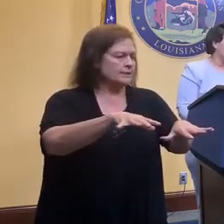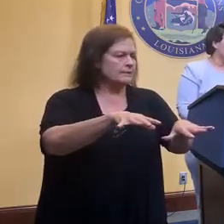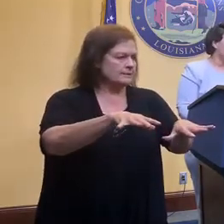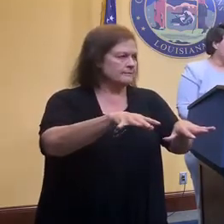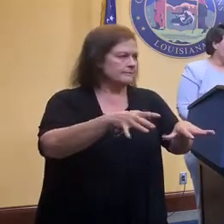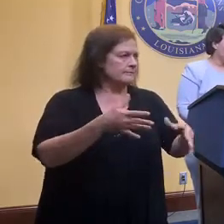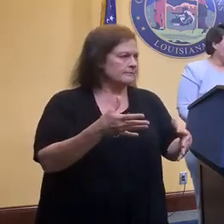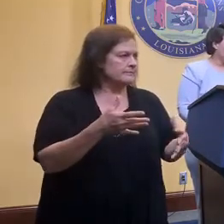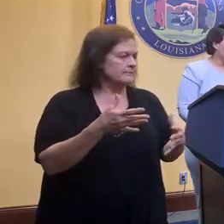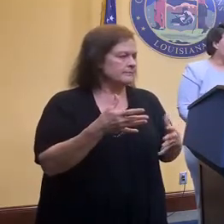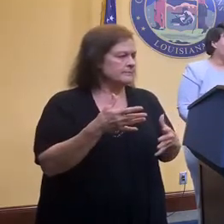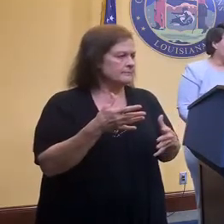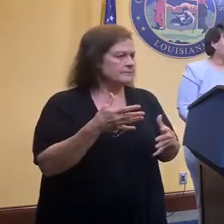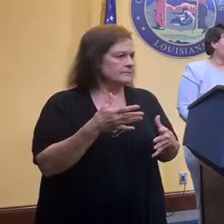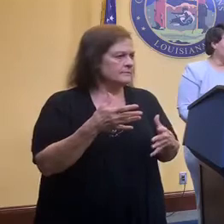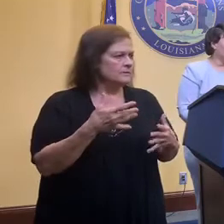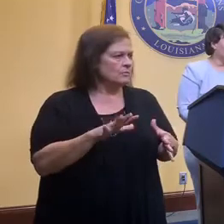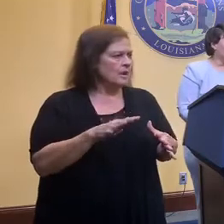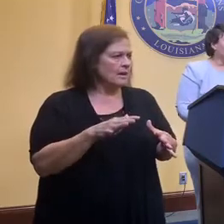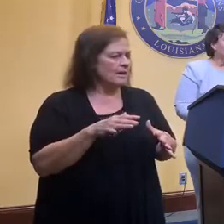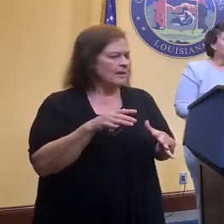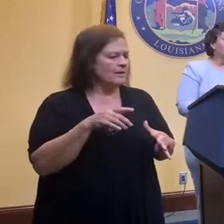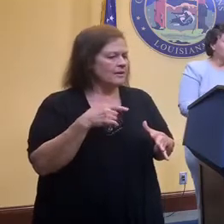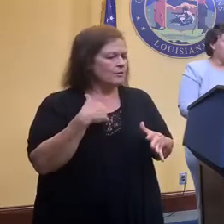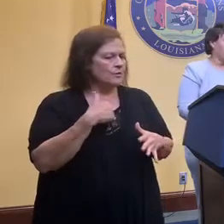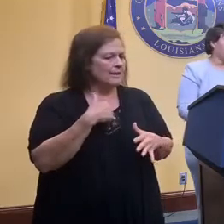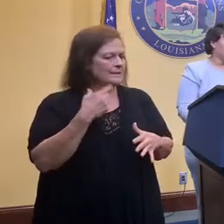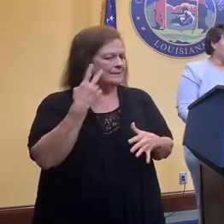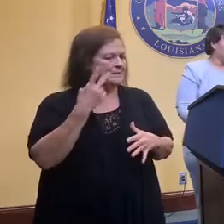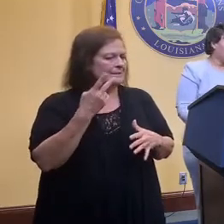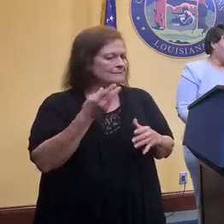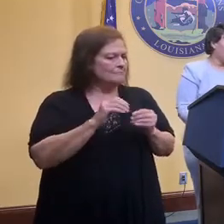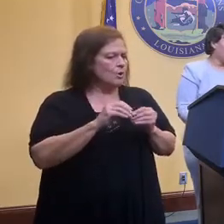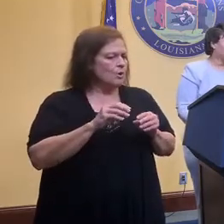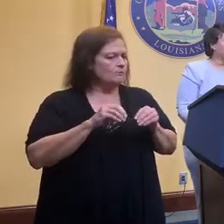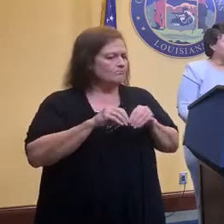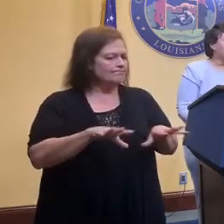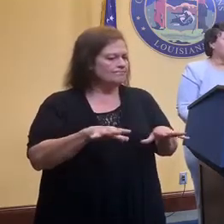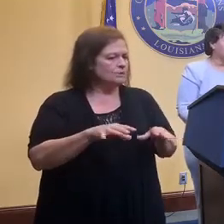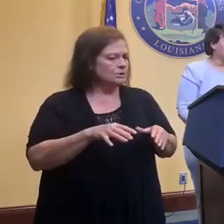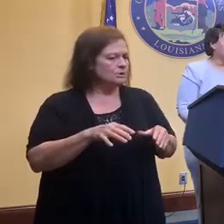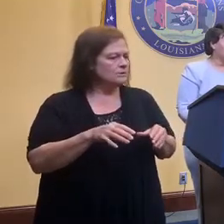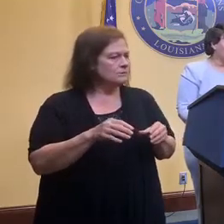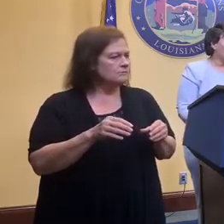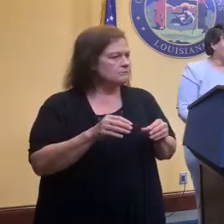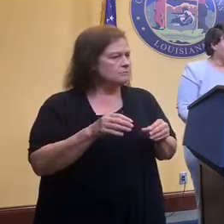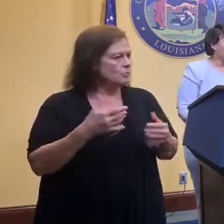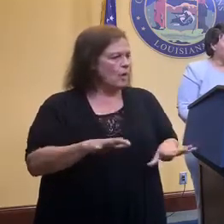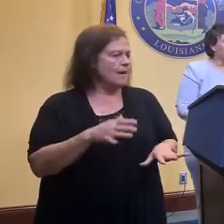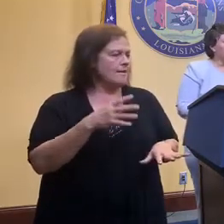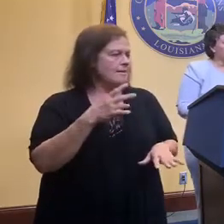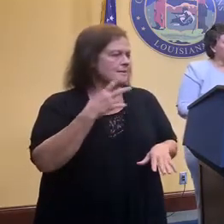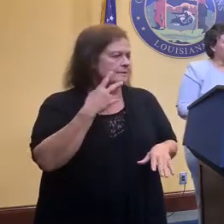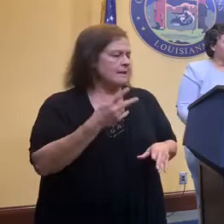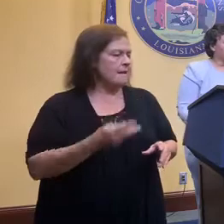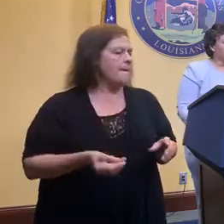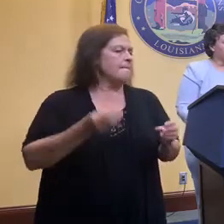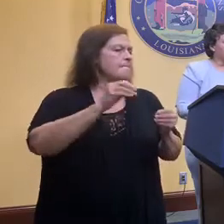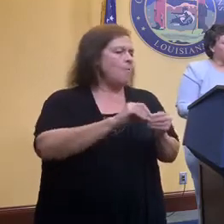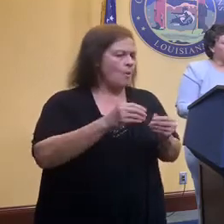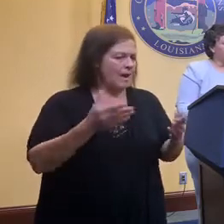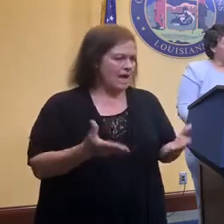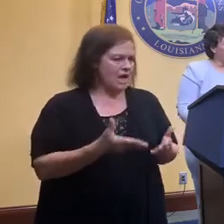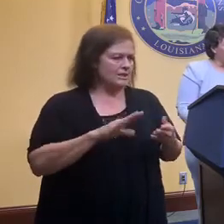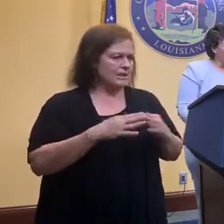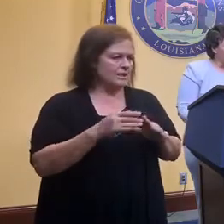contributing to the community spread that we do not want to see in the city of New Orleans. So we believe that it is a